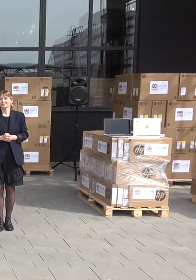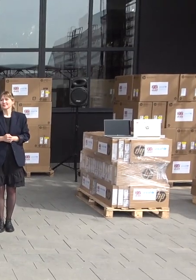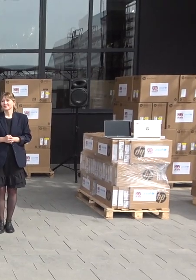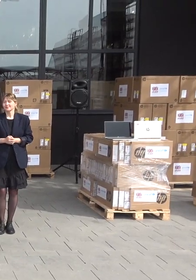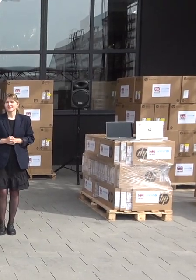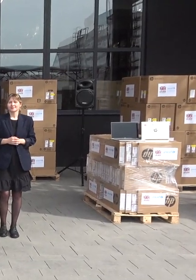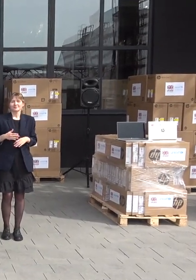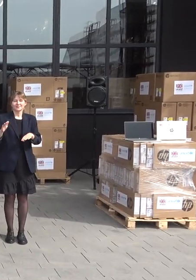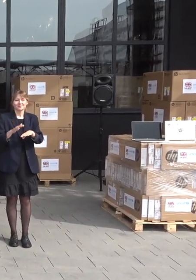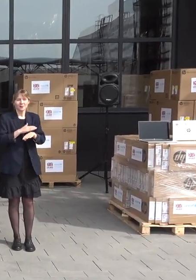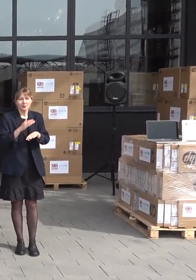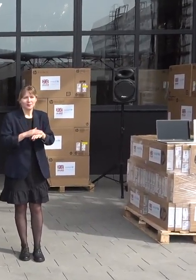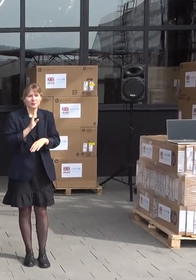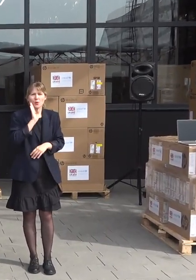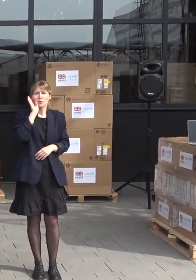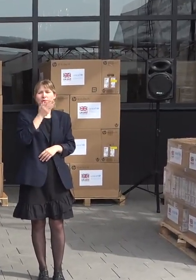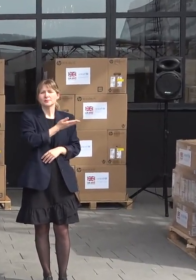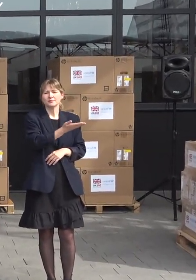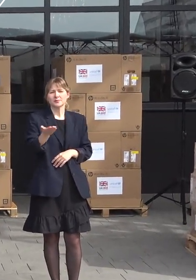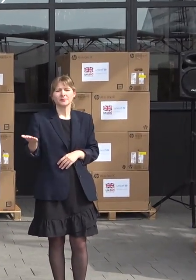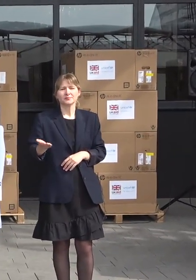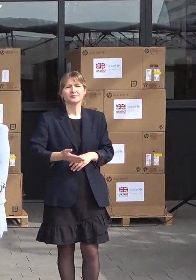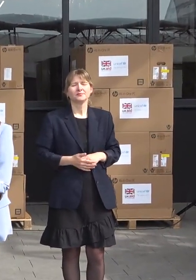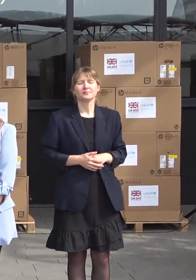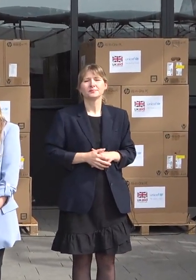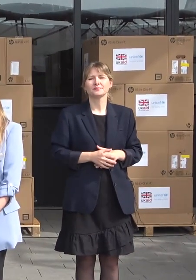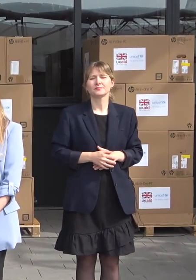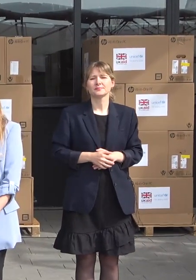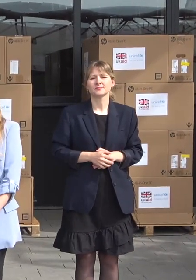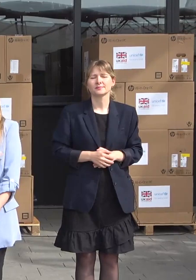Good morning, colleagues. It's so lovely to see so many people here today.